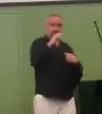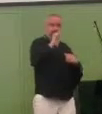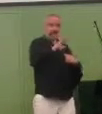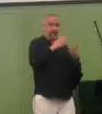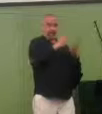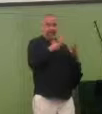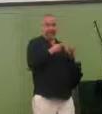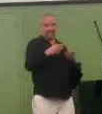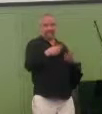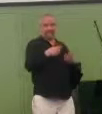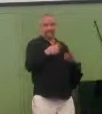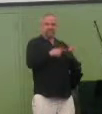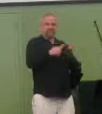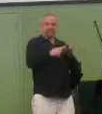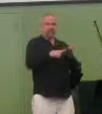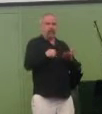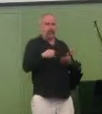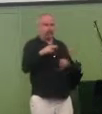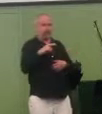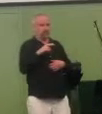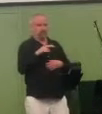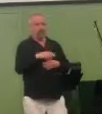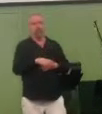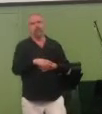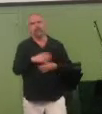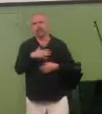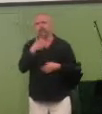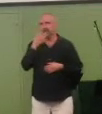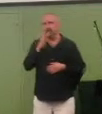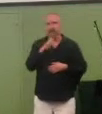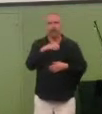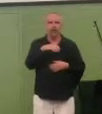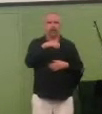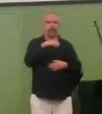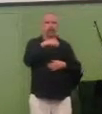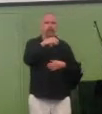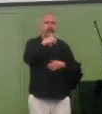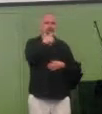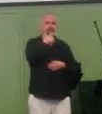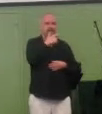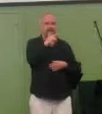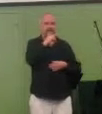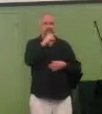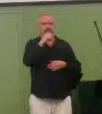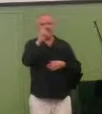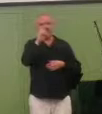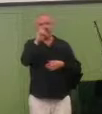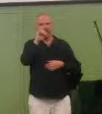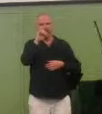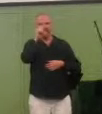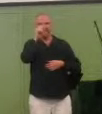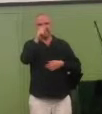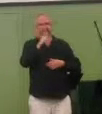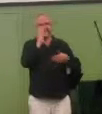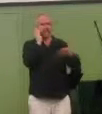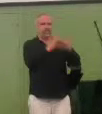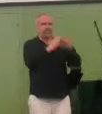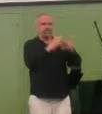fate. I just couldn't believe my ears. The age-old lesbian feminist versus TVs,